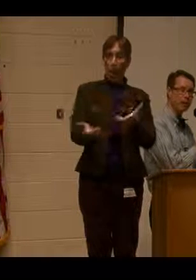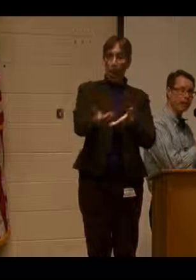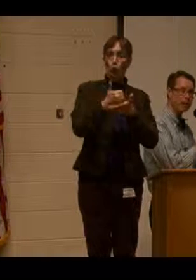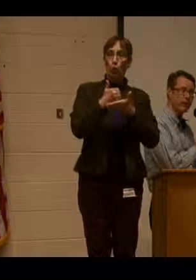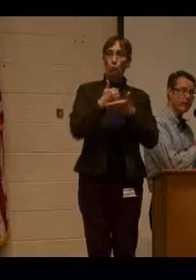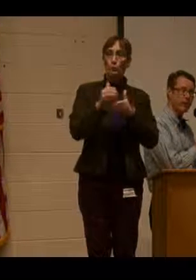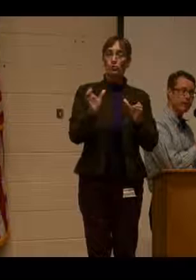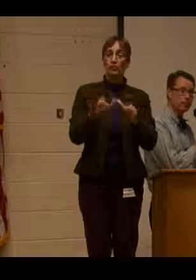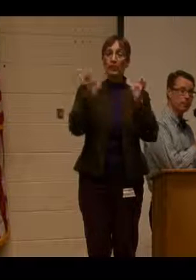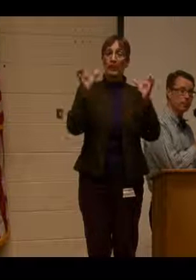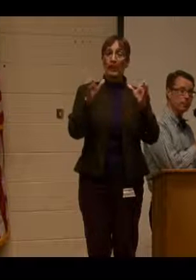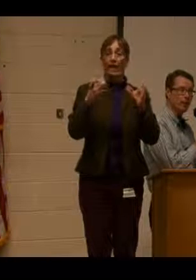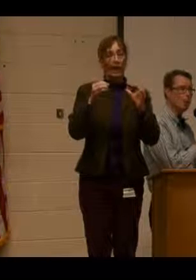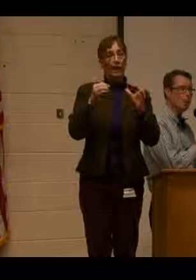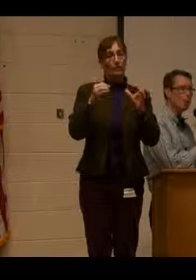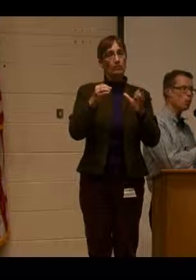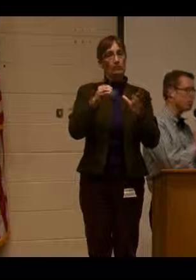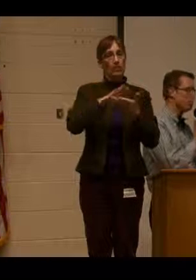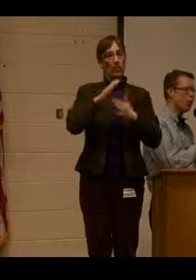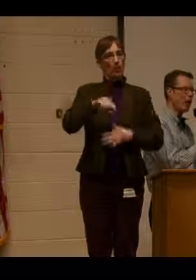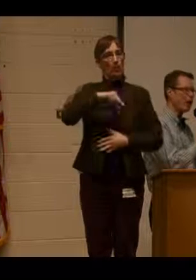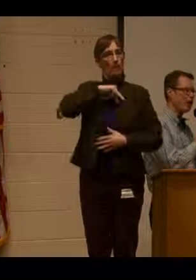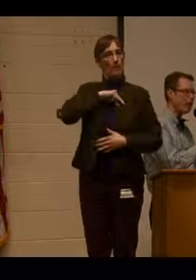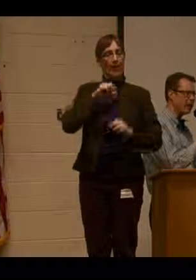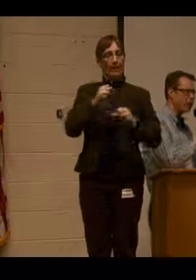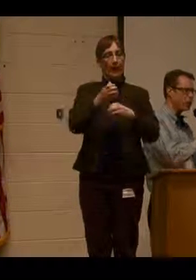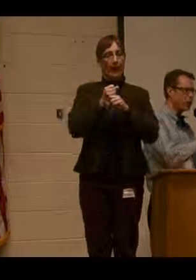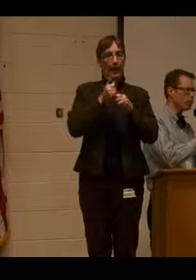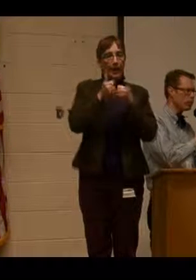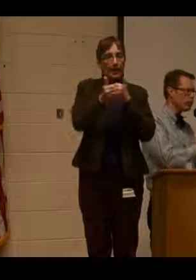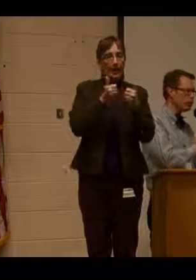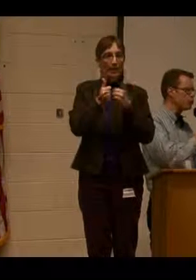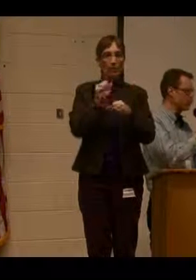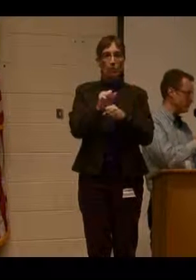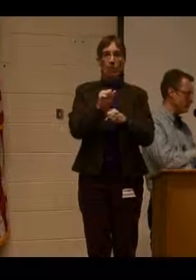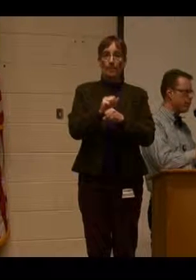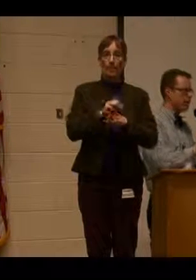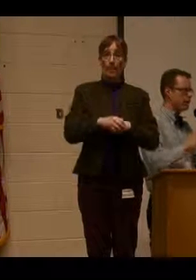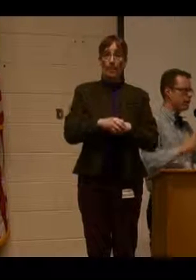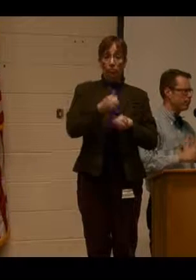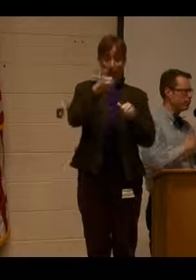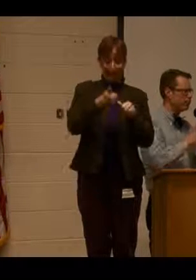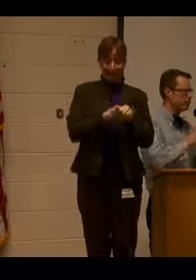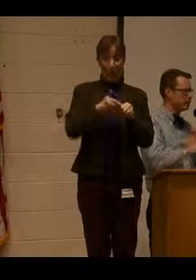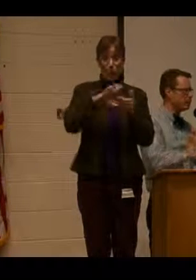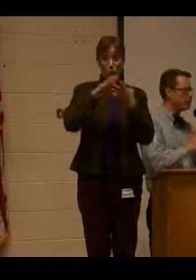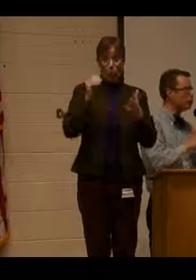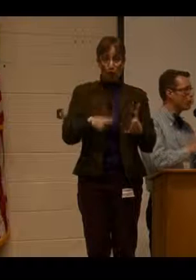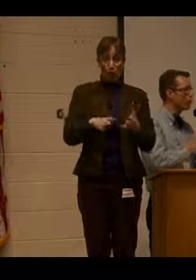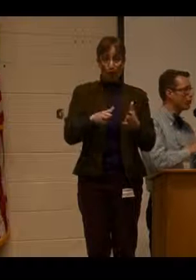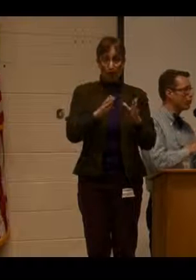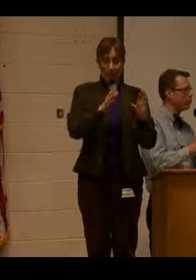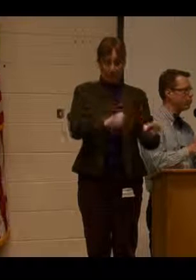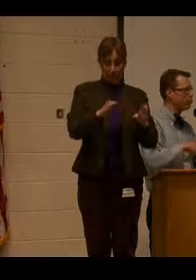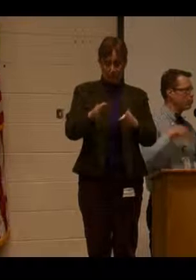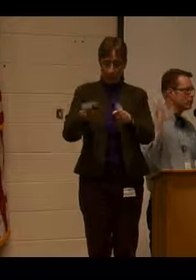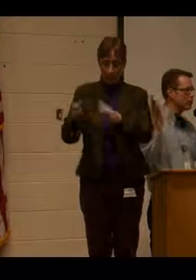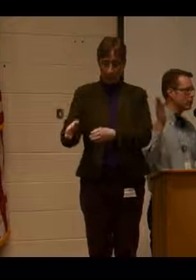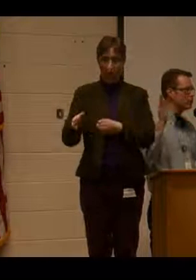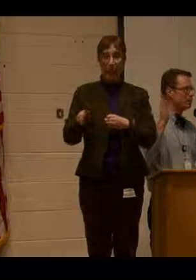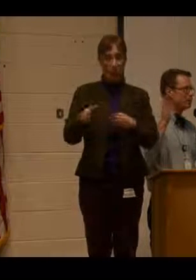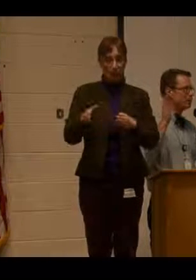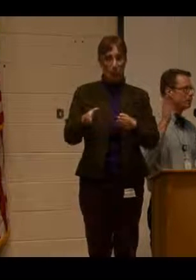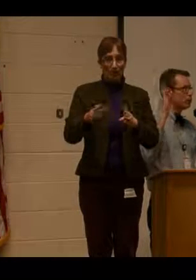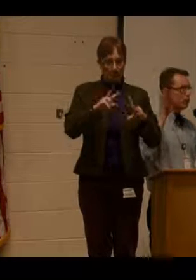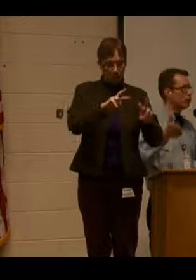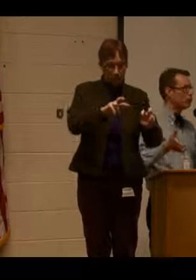So again, we look at the student individually and really design a program for them. So it's not just one program, it's